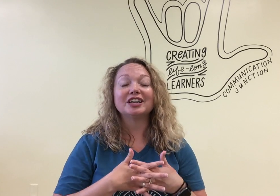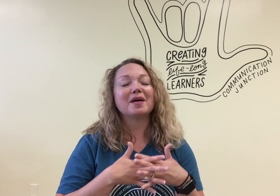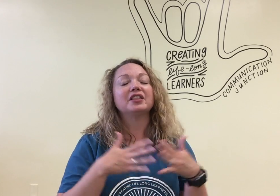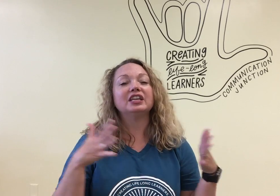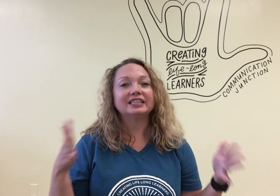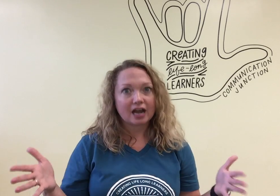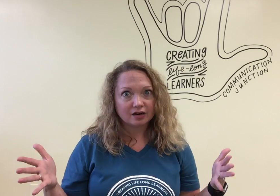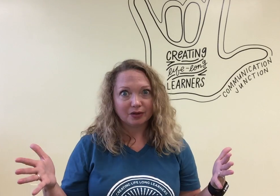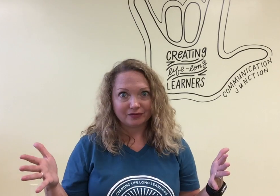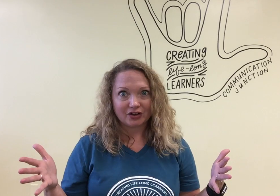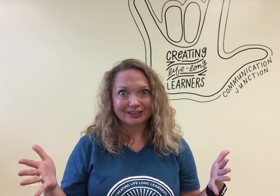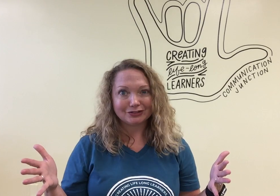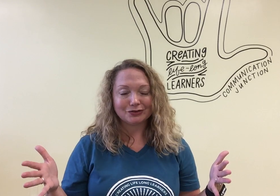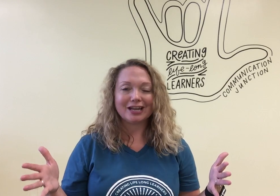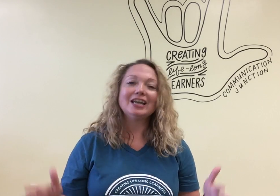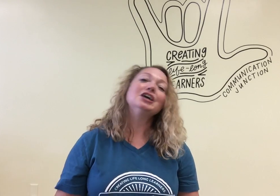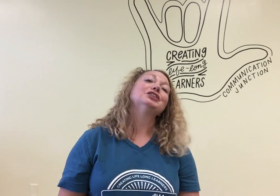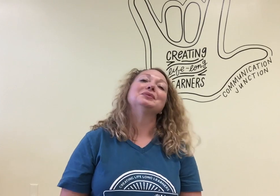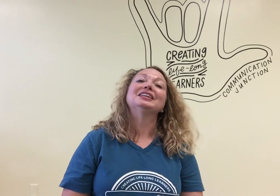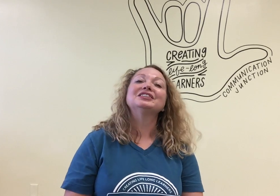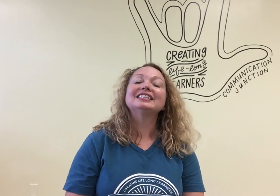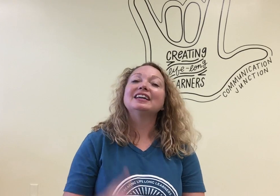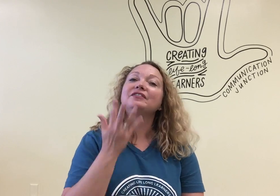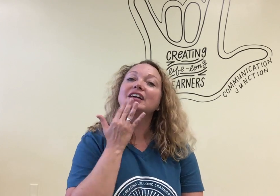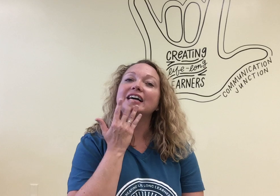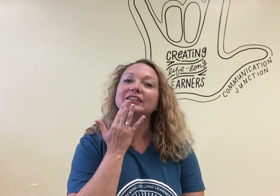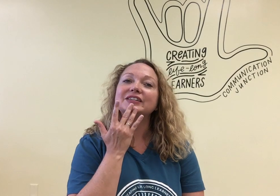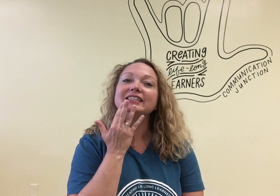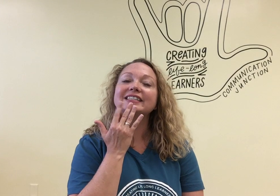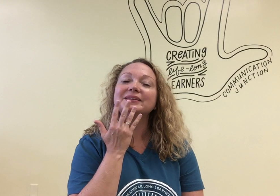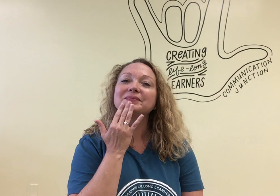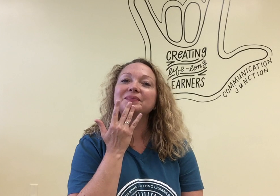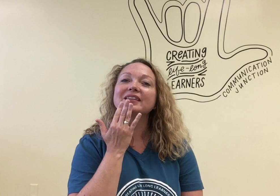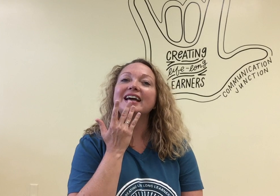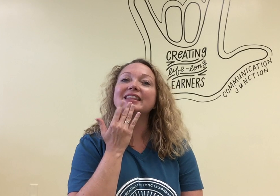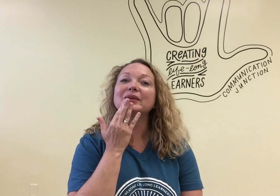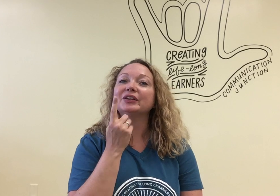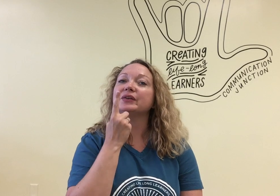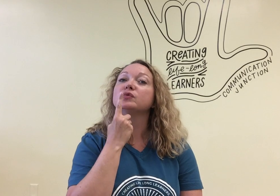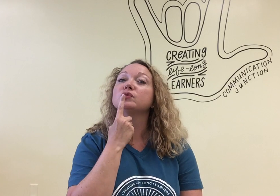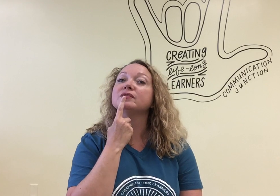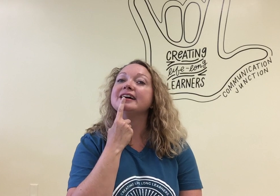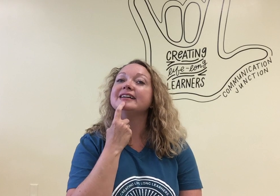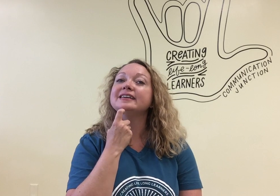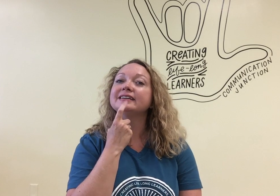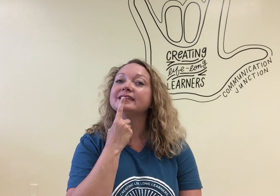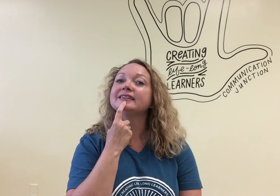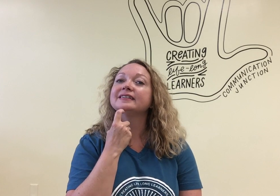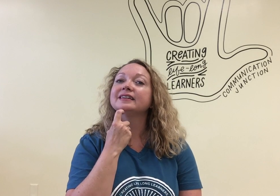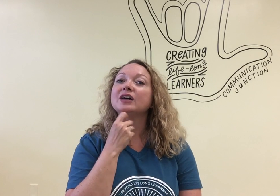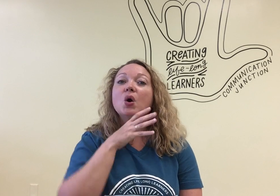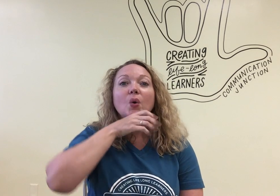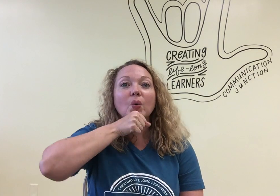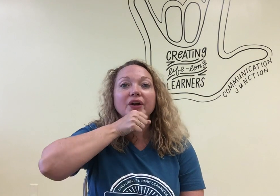about it the entire month of August, okay? So we learned the sign for colors, and then we learned red,